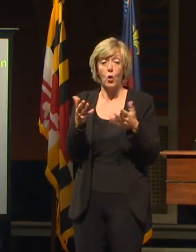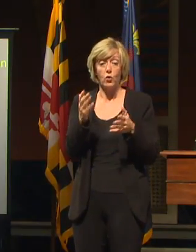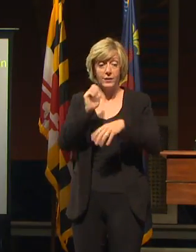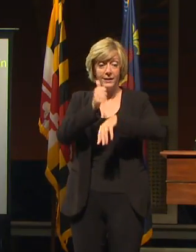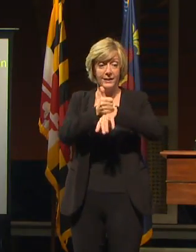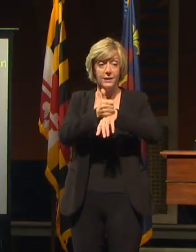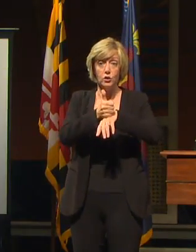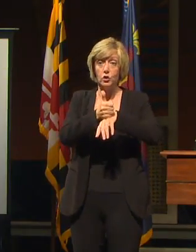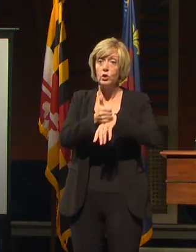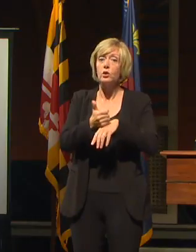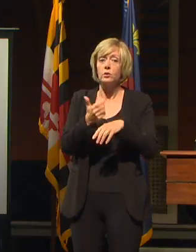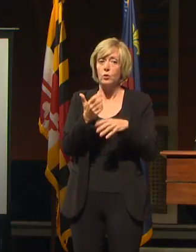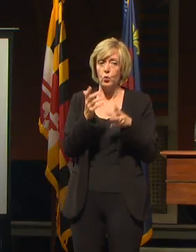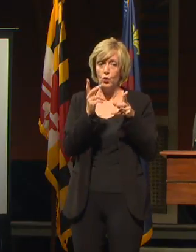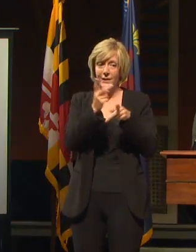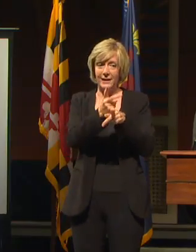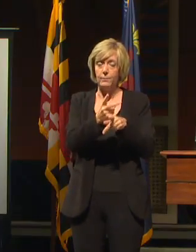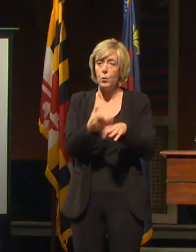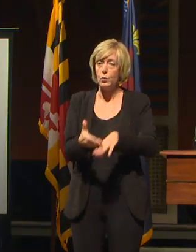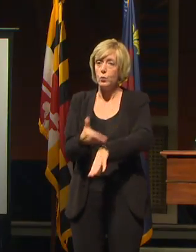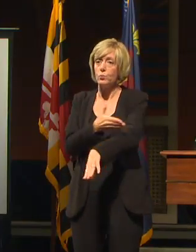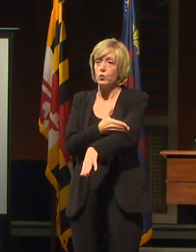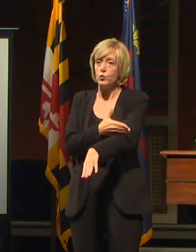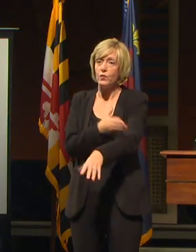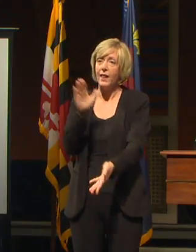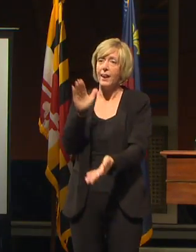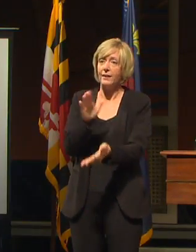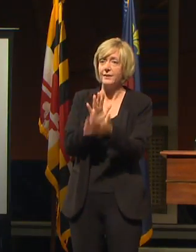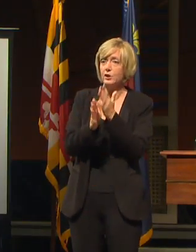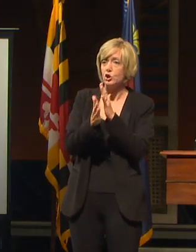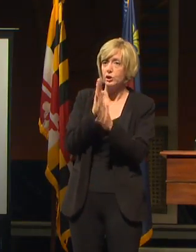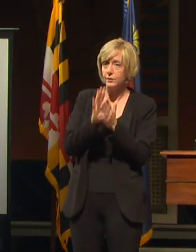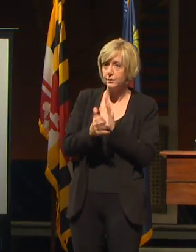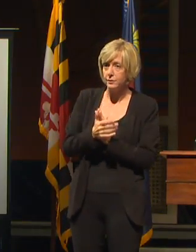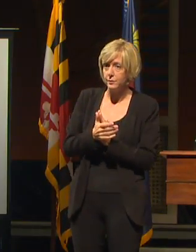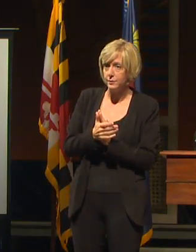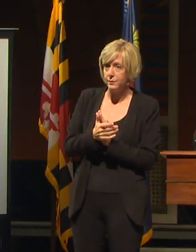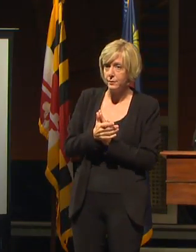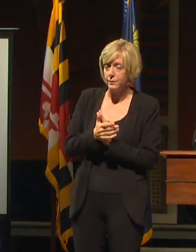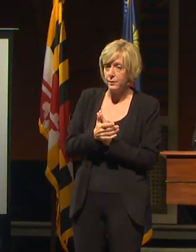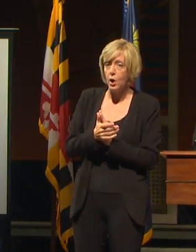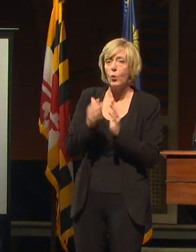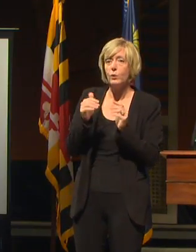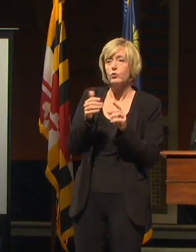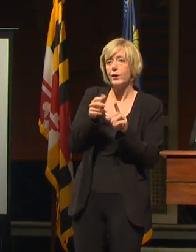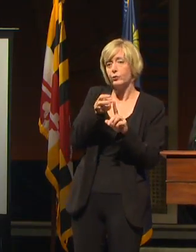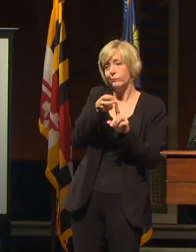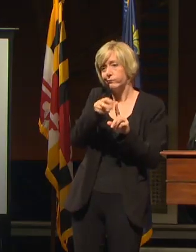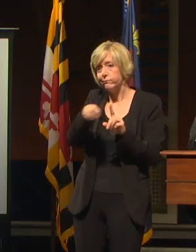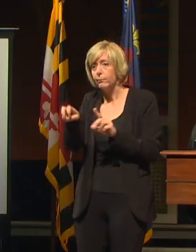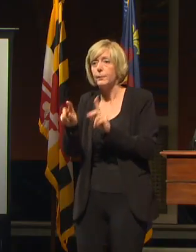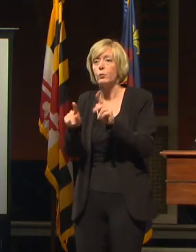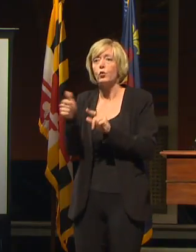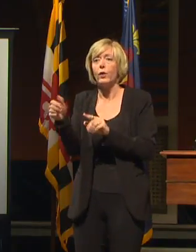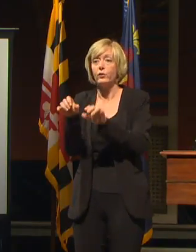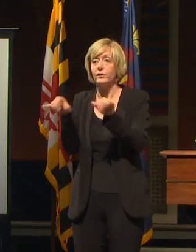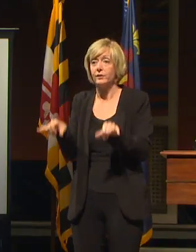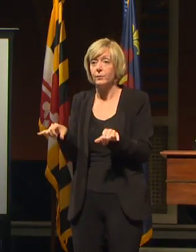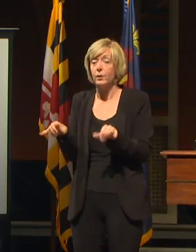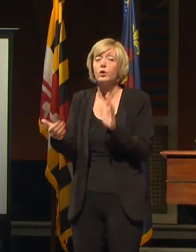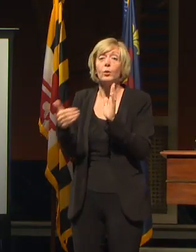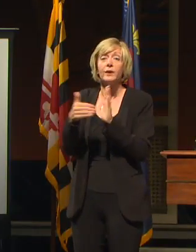better, because it'll be less congested as we shift some of those people's travel onto different systems. So what's free